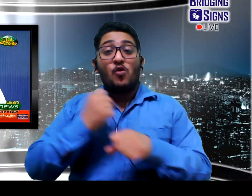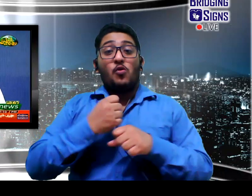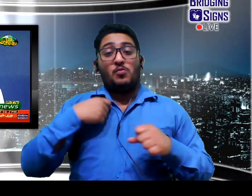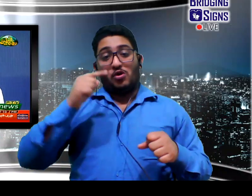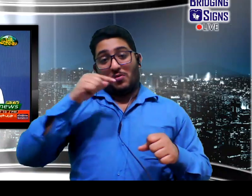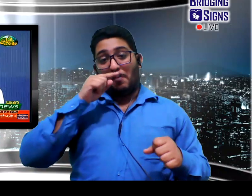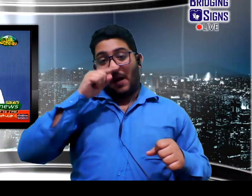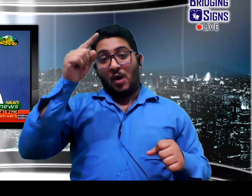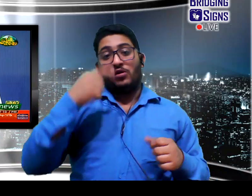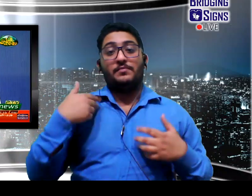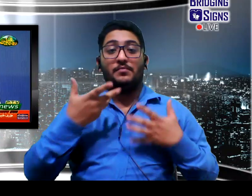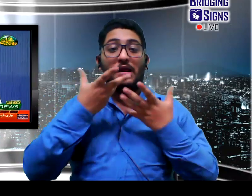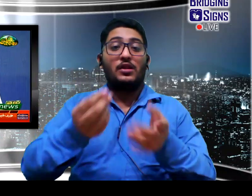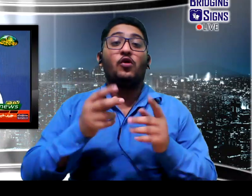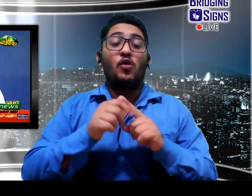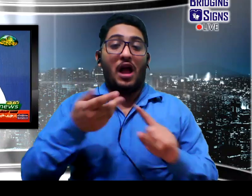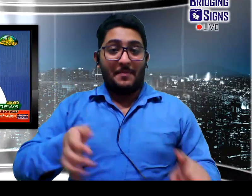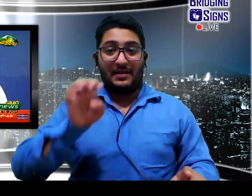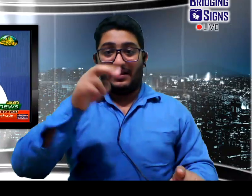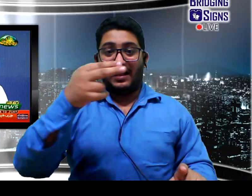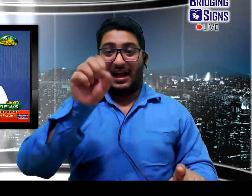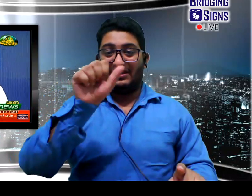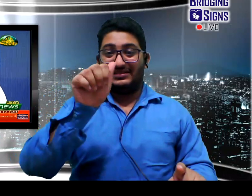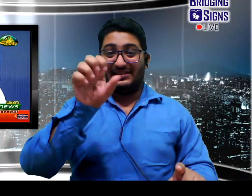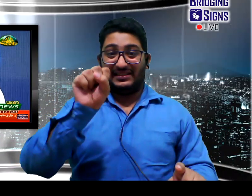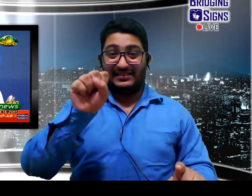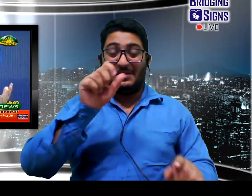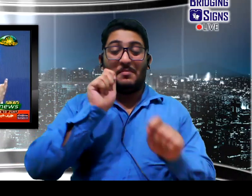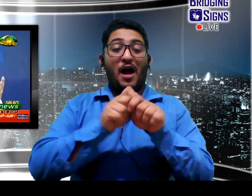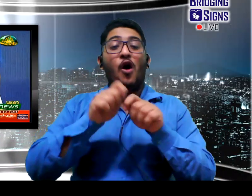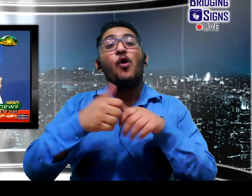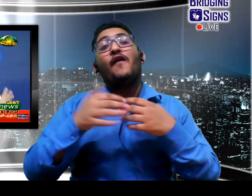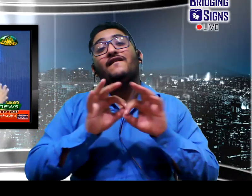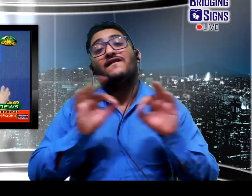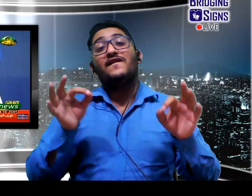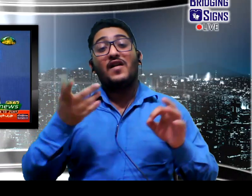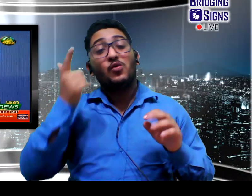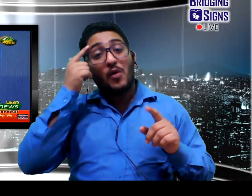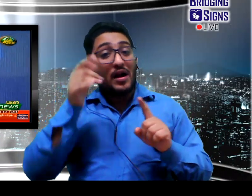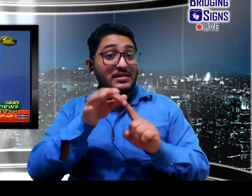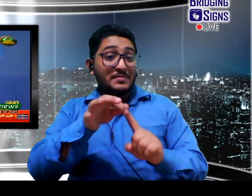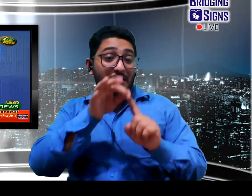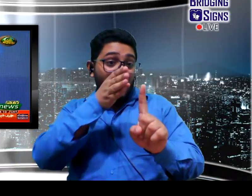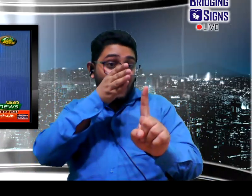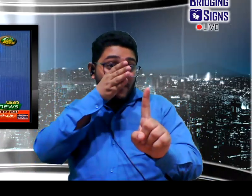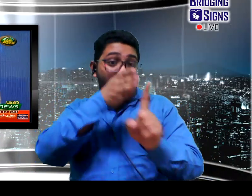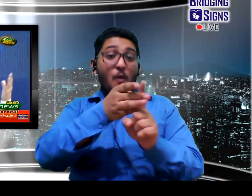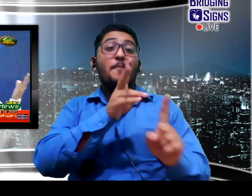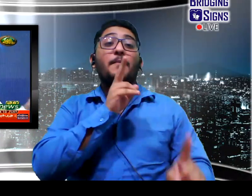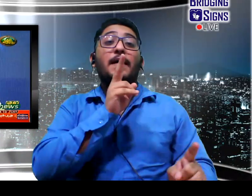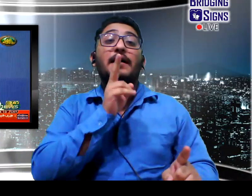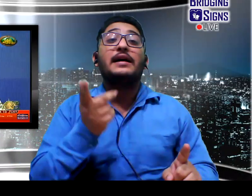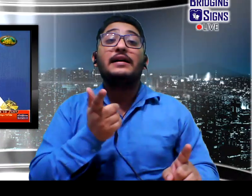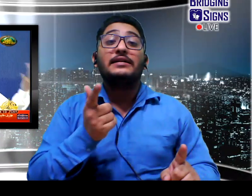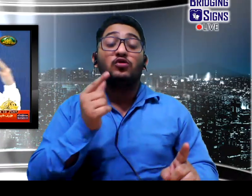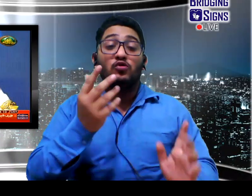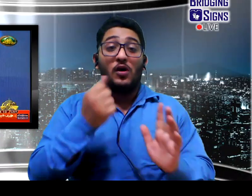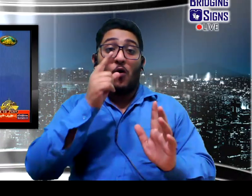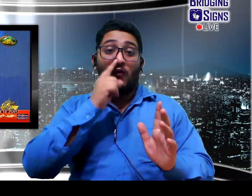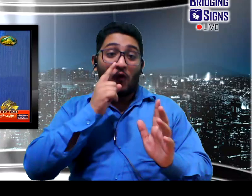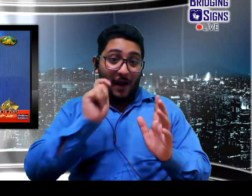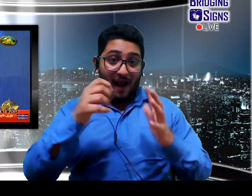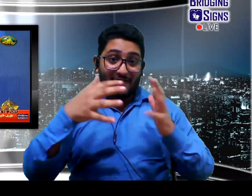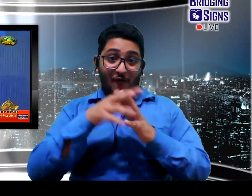say that we have in the ASAS program, we are especially paying attention to getting our women into